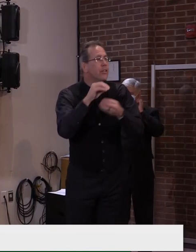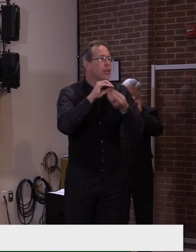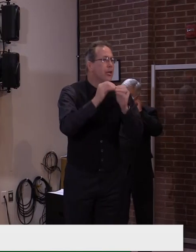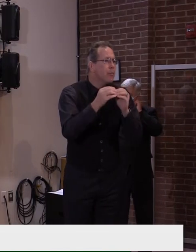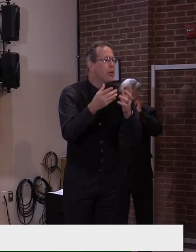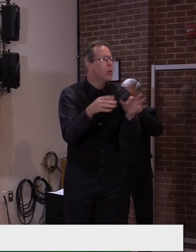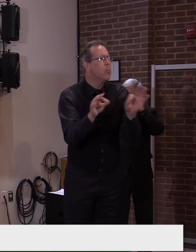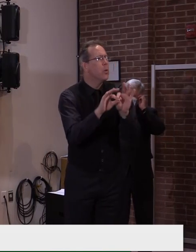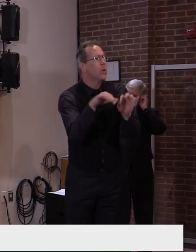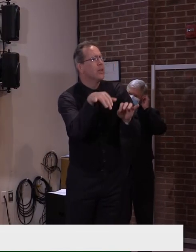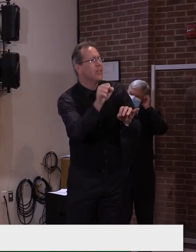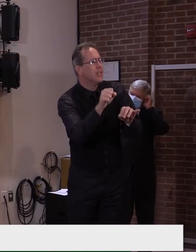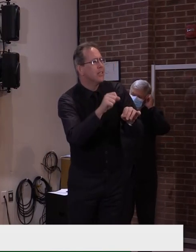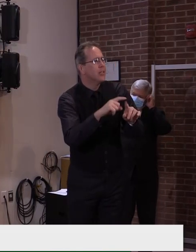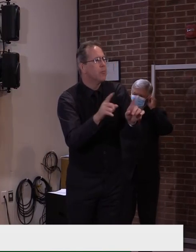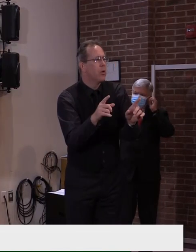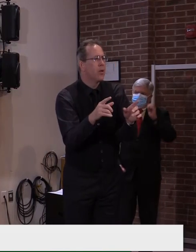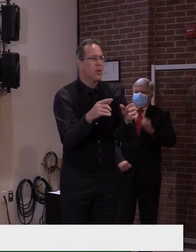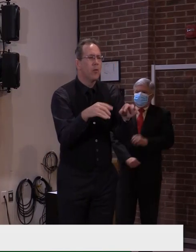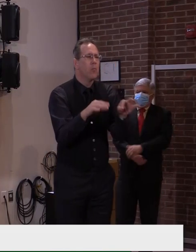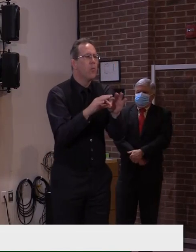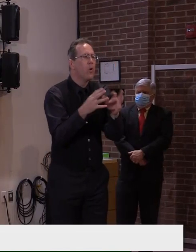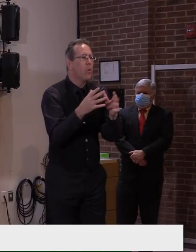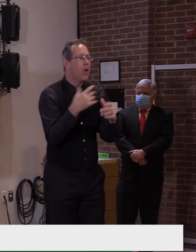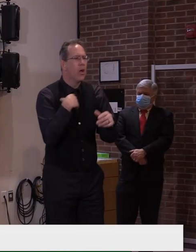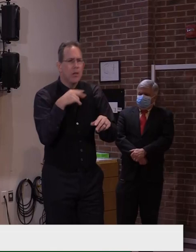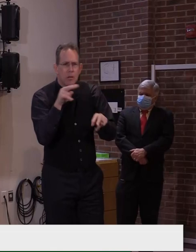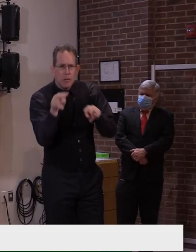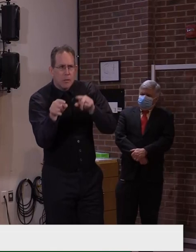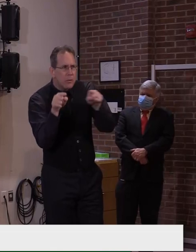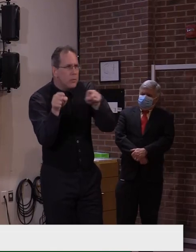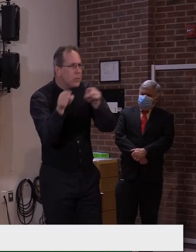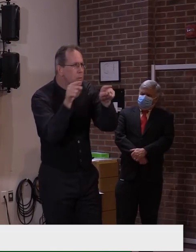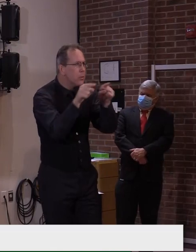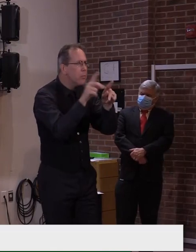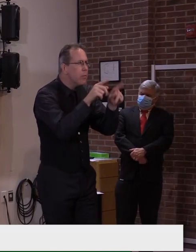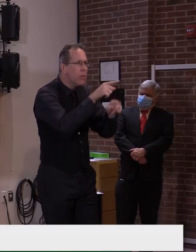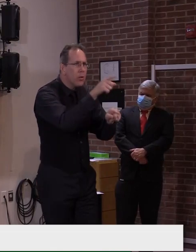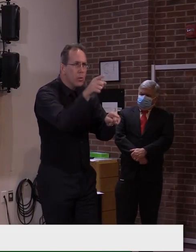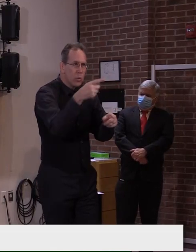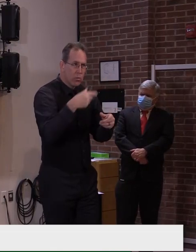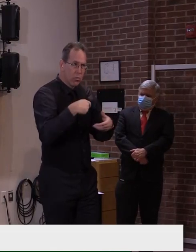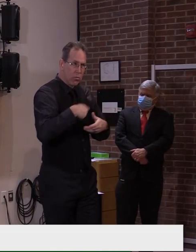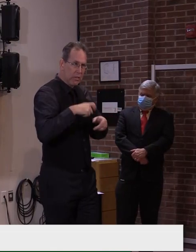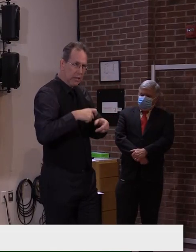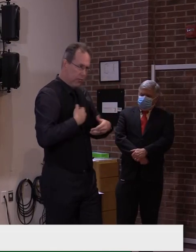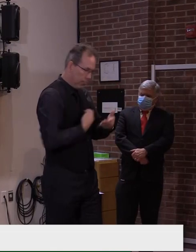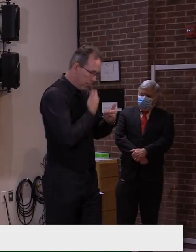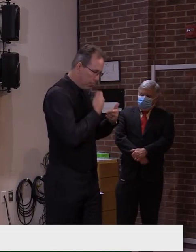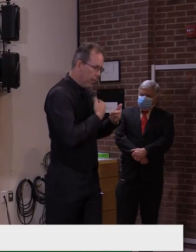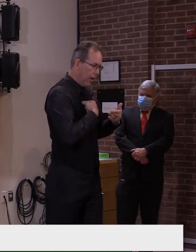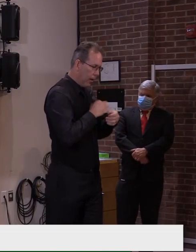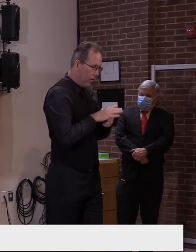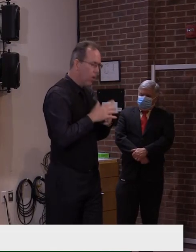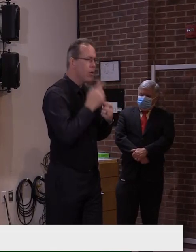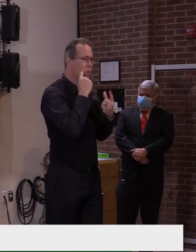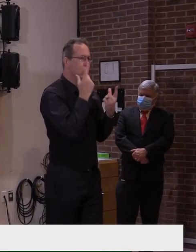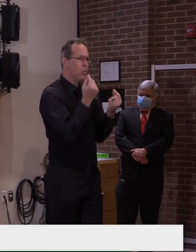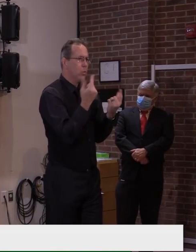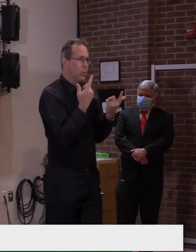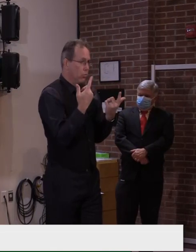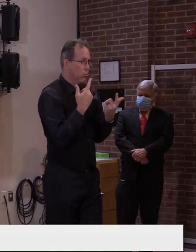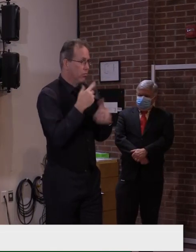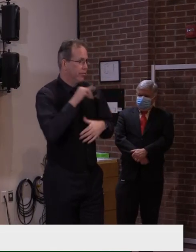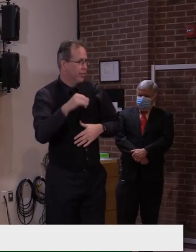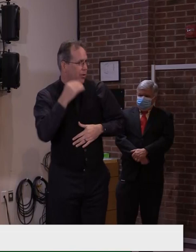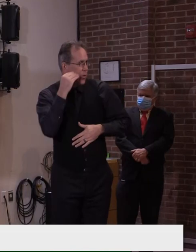individually so that we don't spread the virus further. So again, while it's unfortunate that we're going to be missing some of this